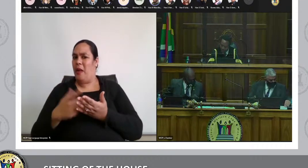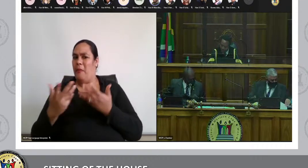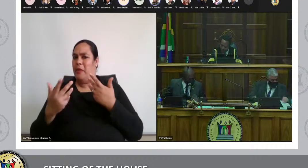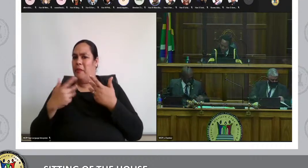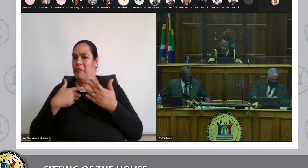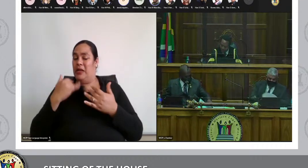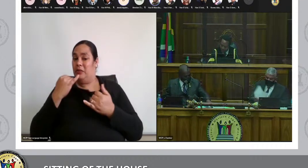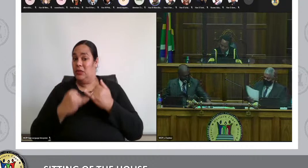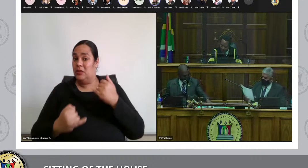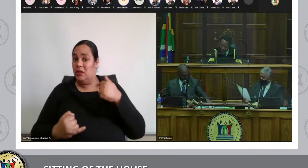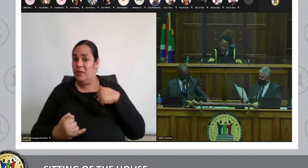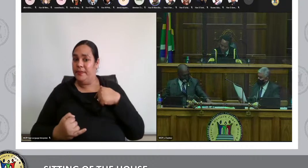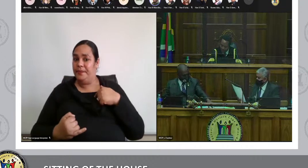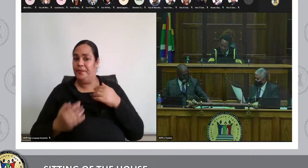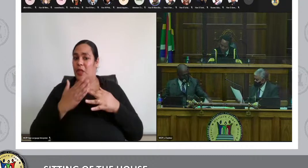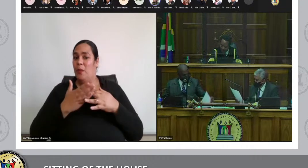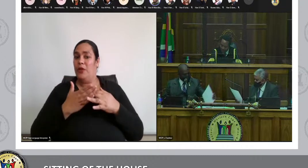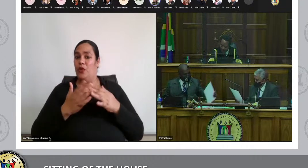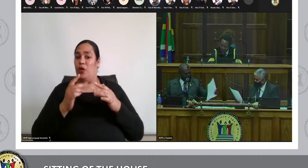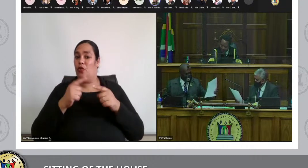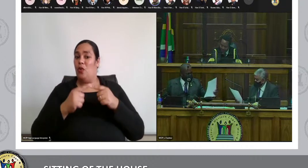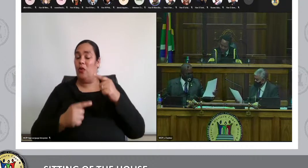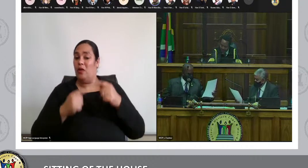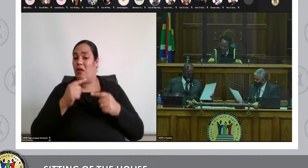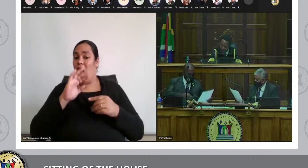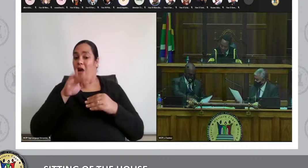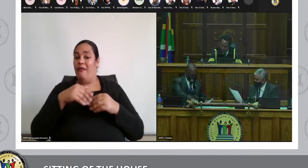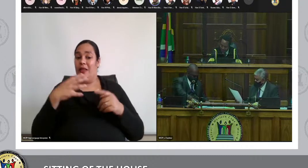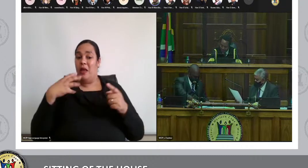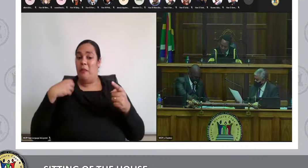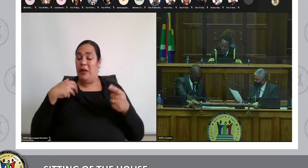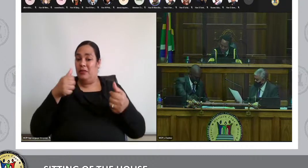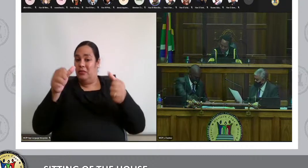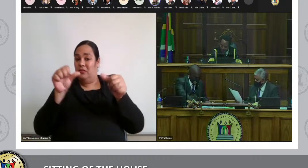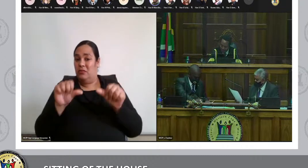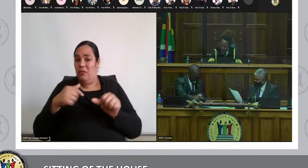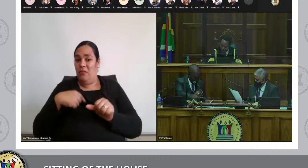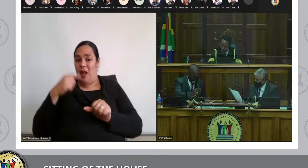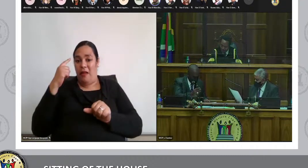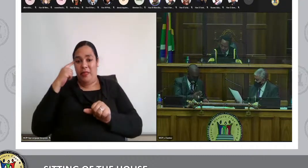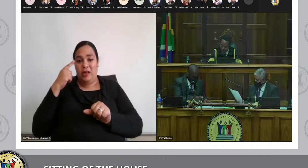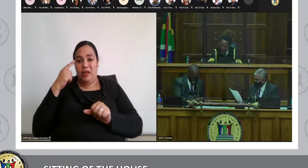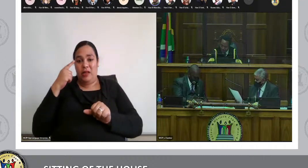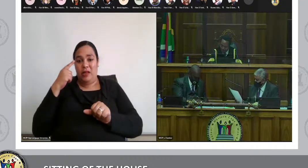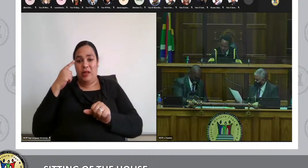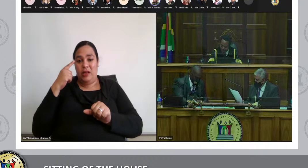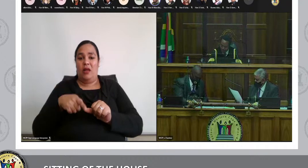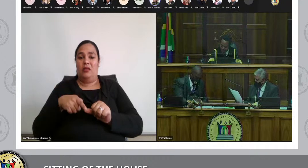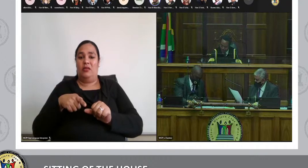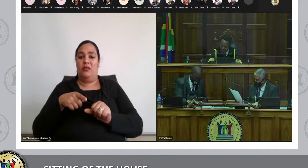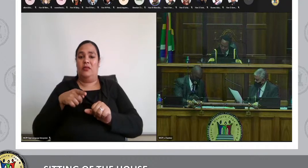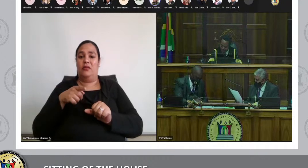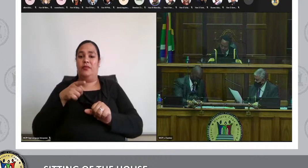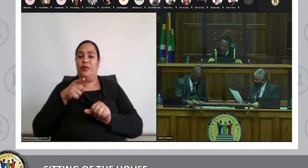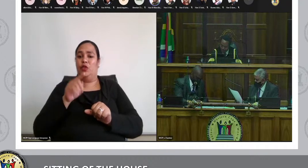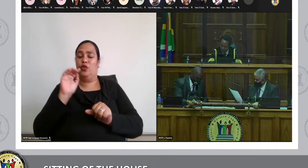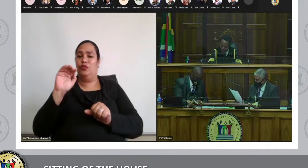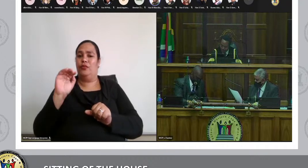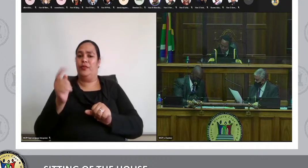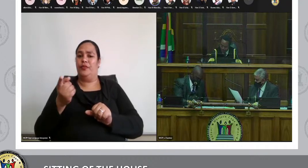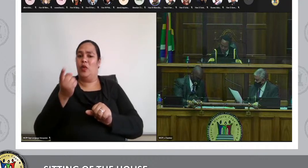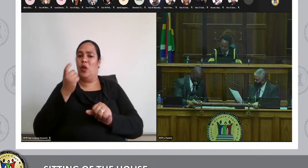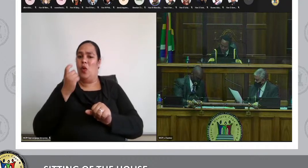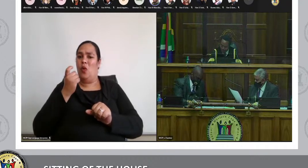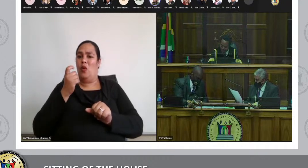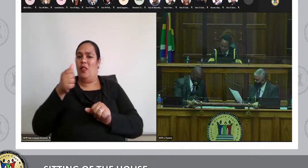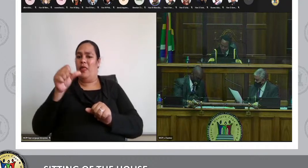the mistake between the connectivity. After the minister, I think you then called